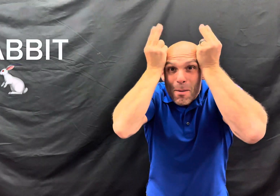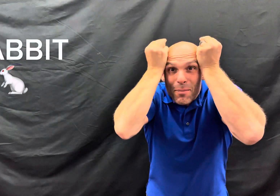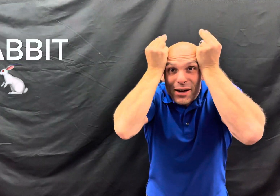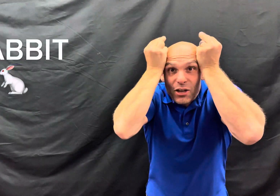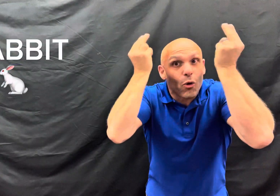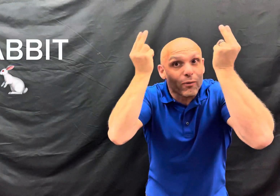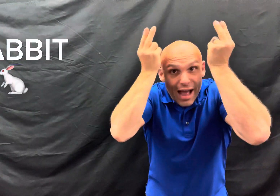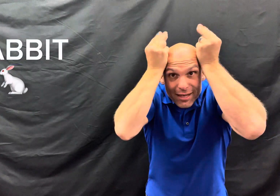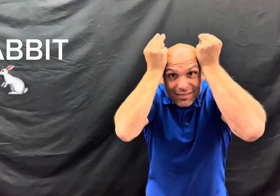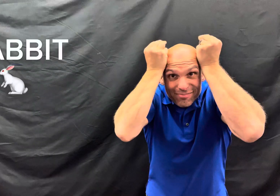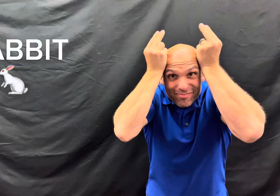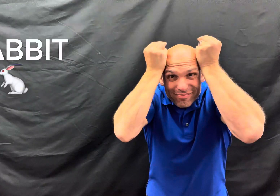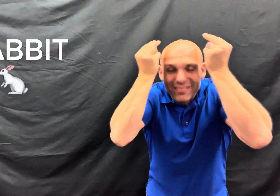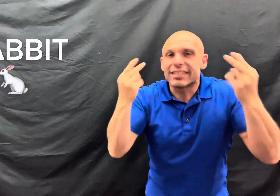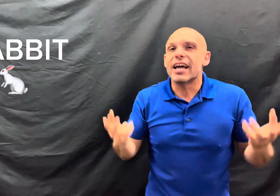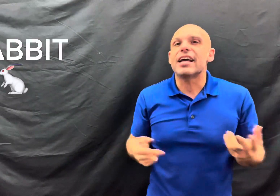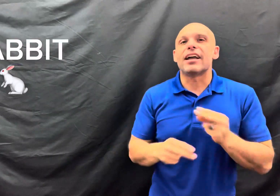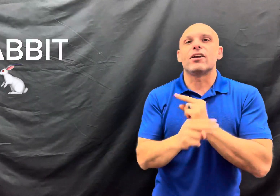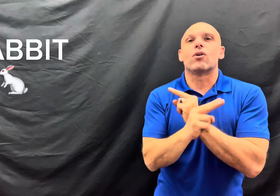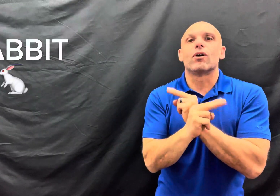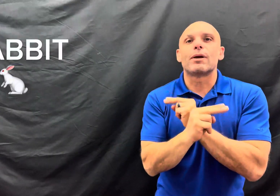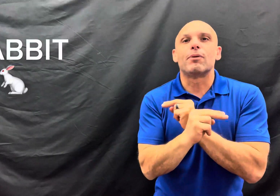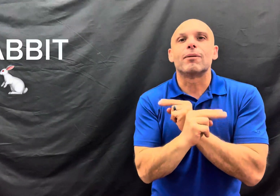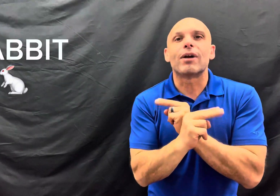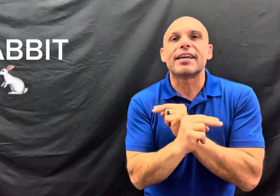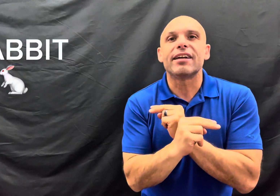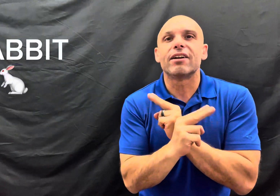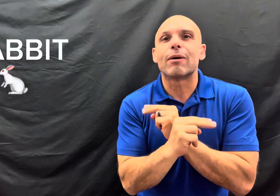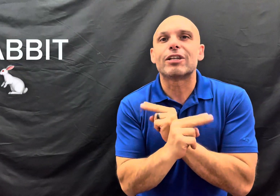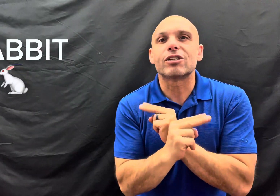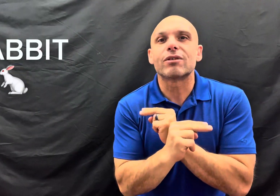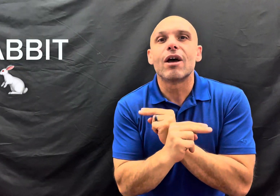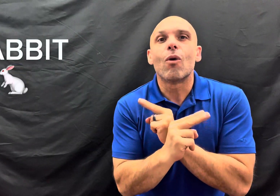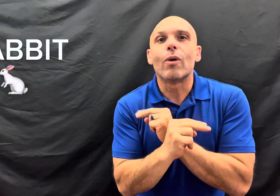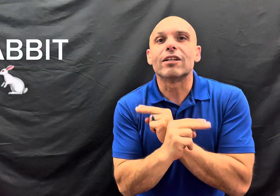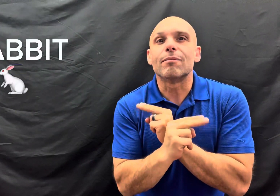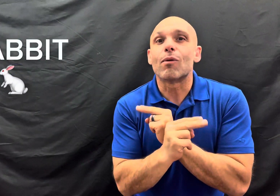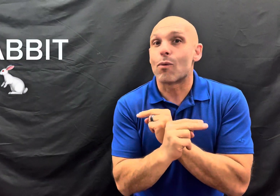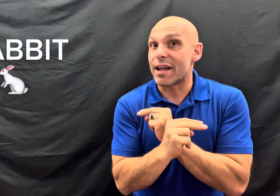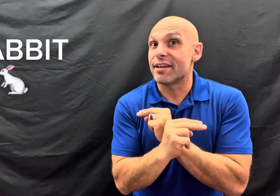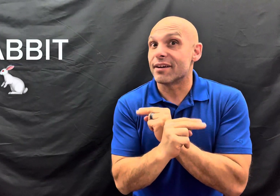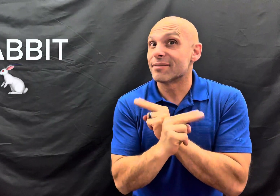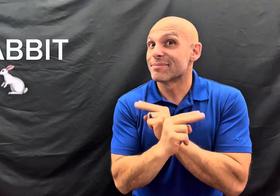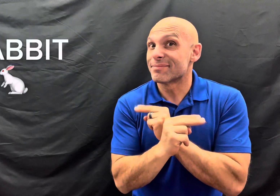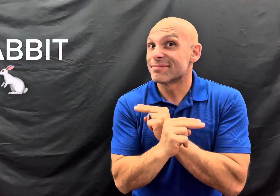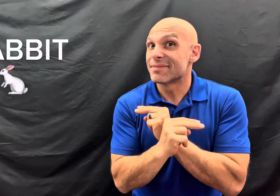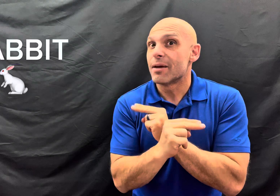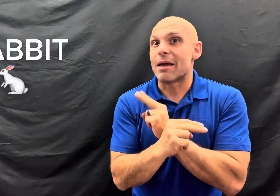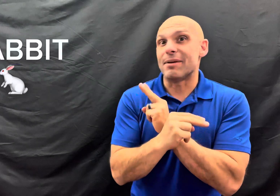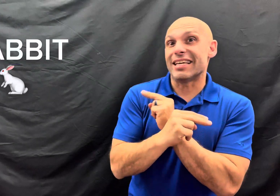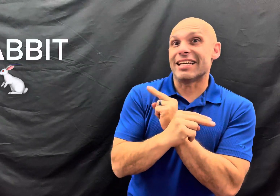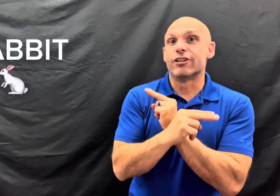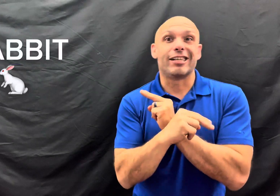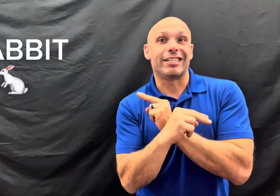Bunny or rabbit. Okay, or we put them right here and we just wiggle them right here. Maybe the ears and the